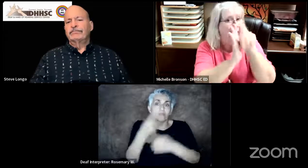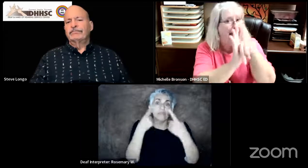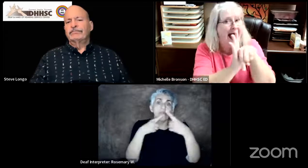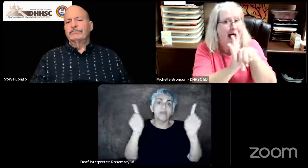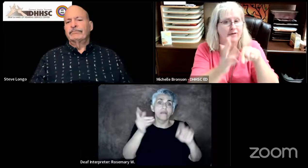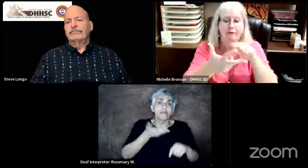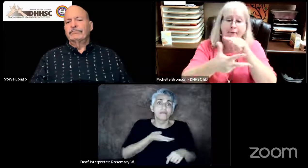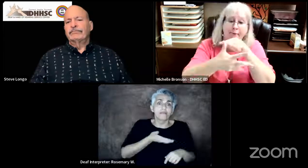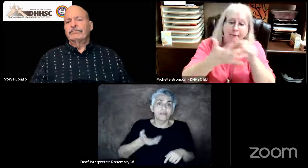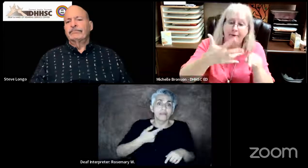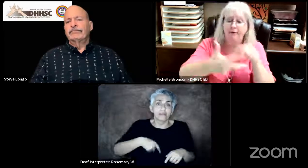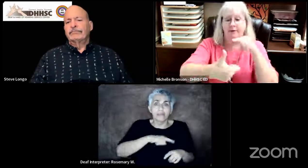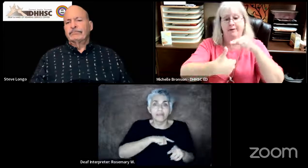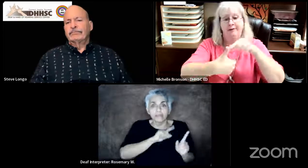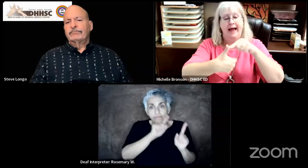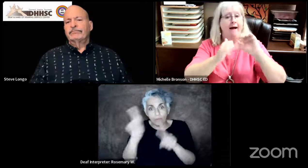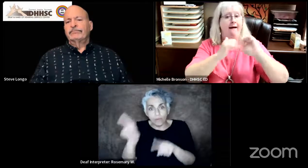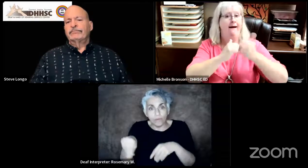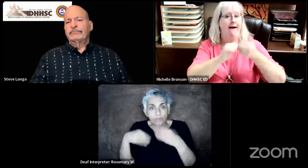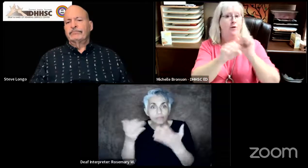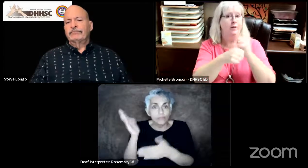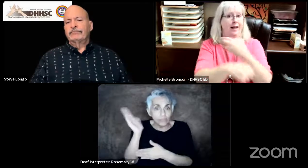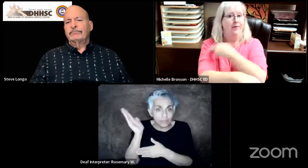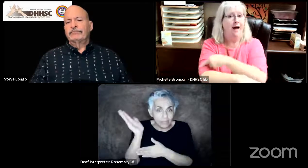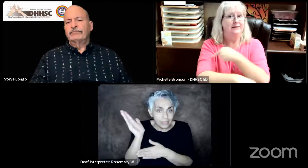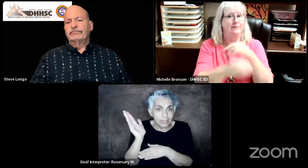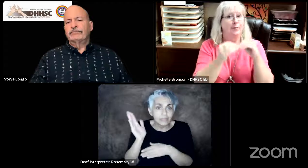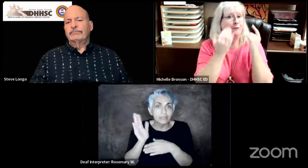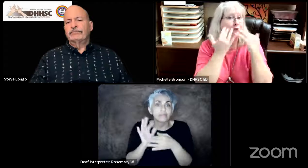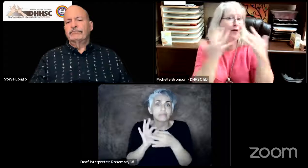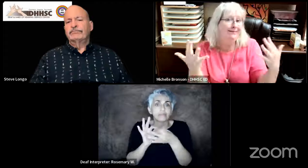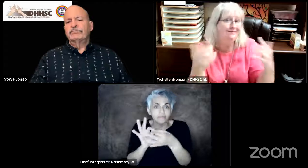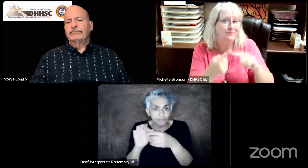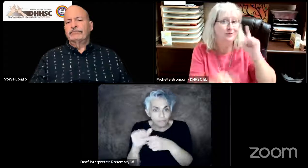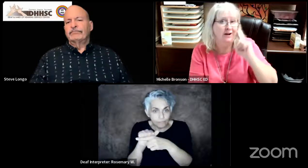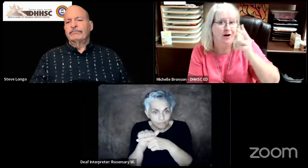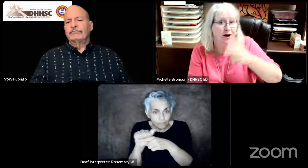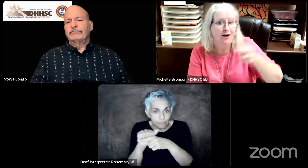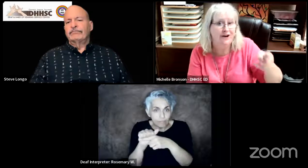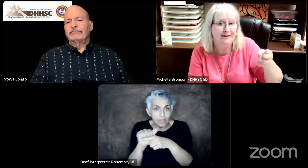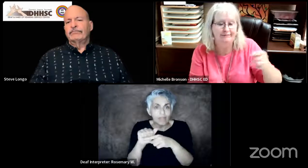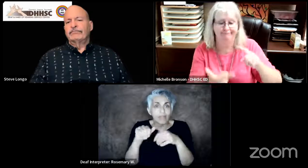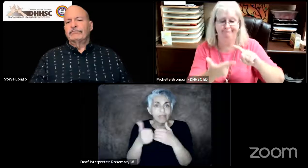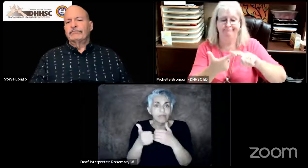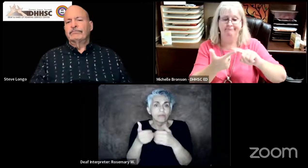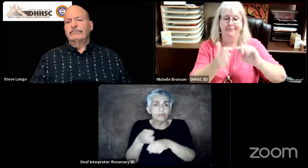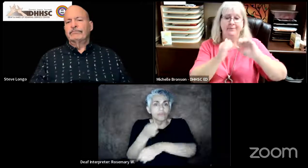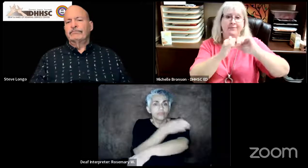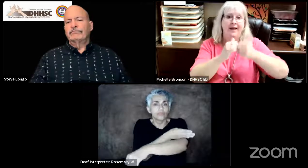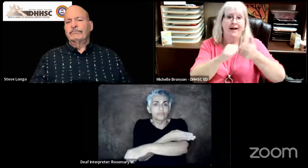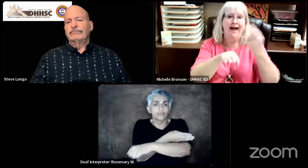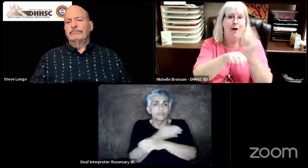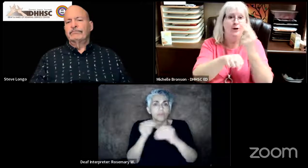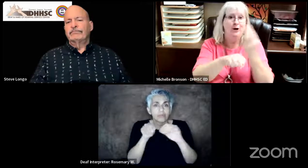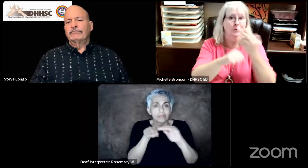go. And it's an hour and a half. How to make the hospital more deaf friendly.